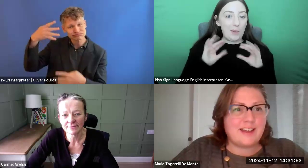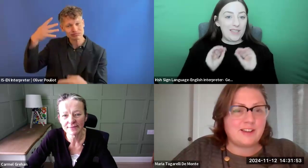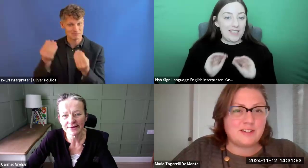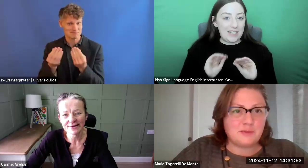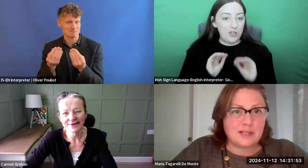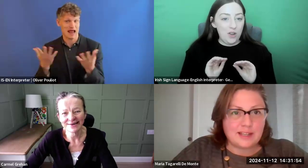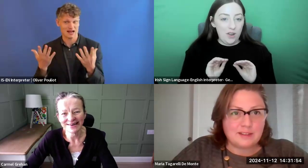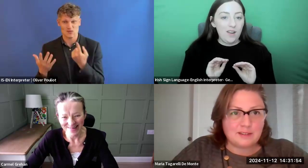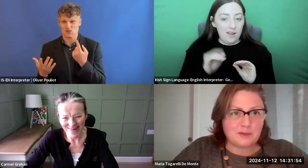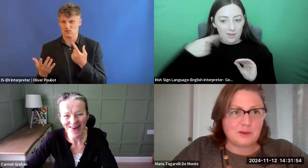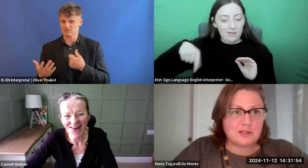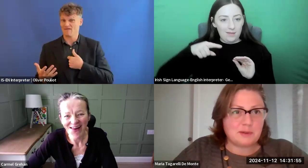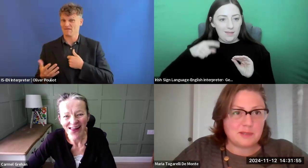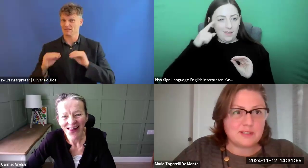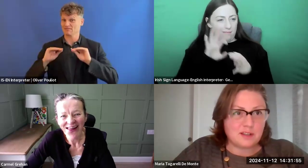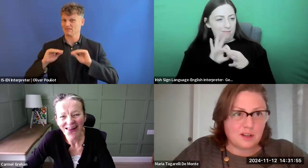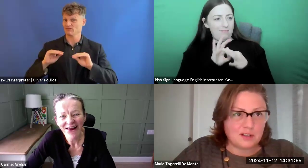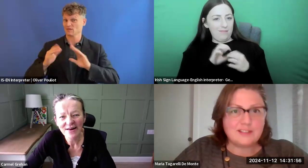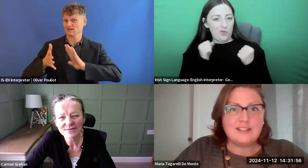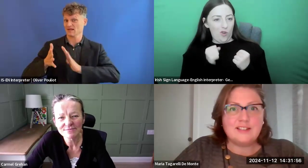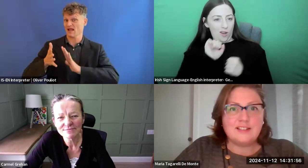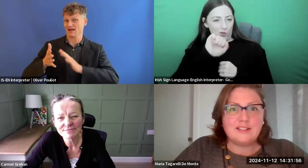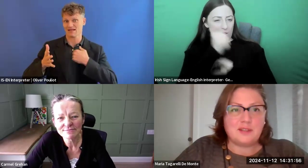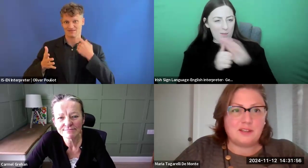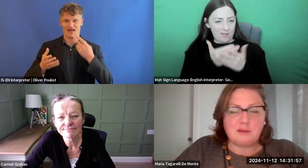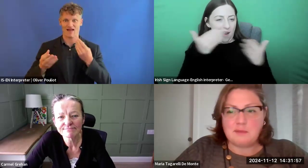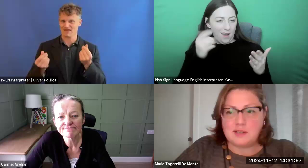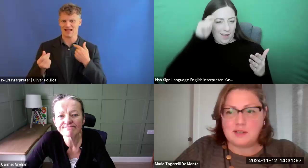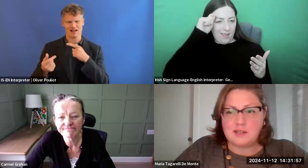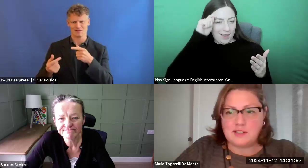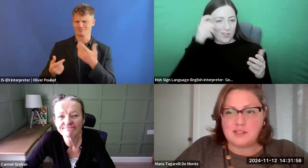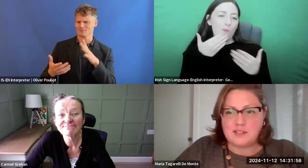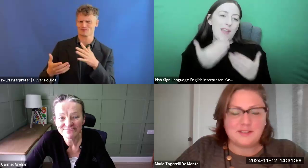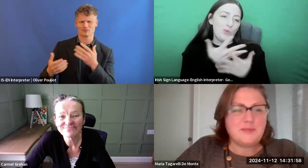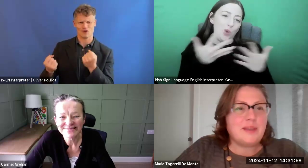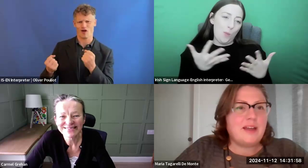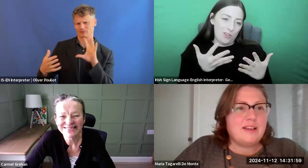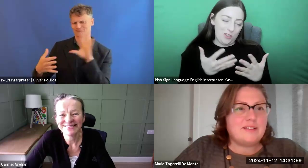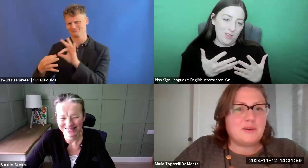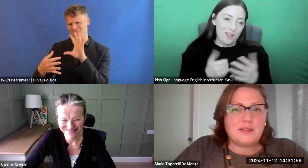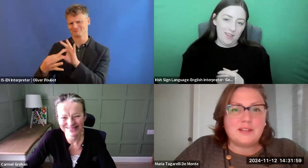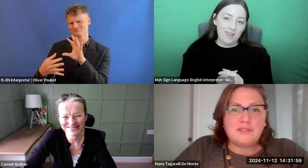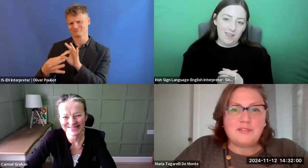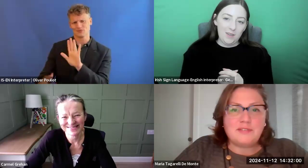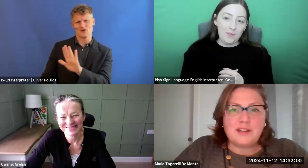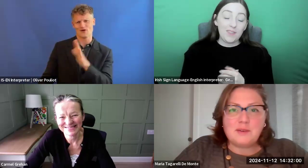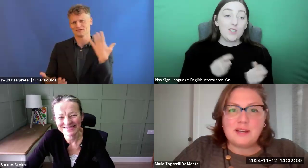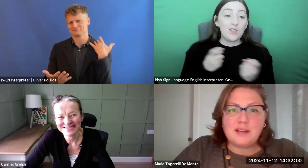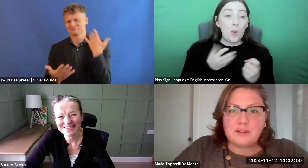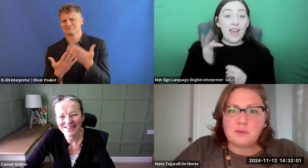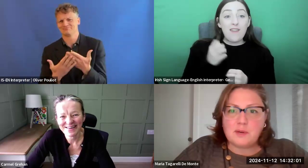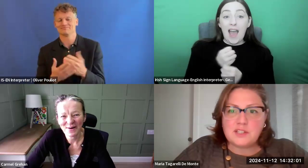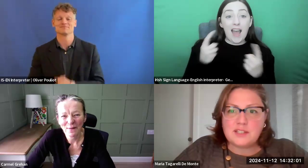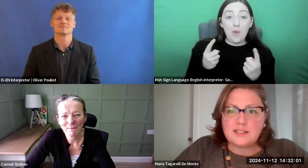teachers can actually relate to your experience a lot. So thank you very much indeed. So if